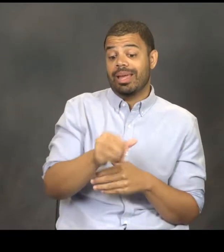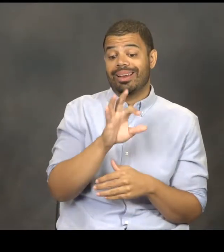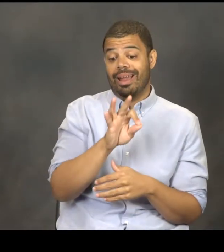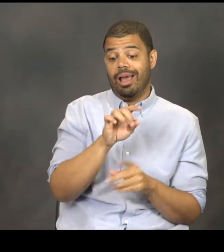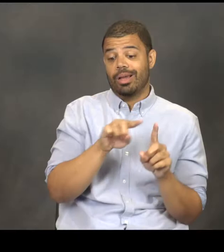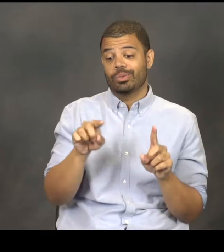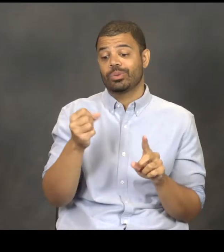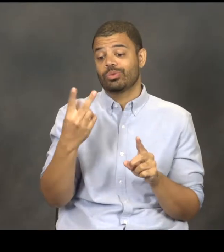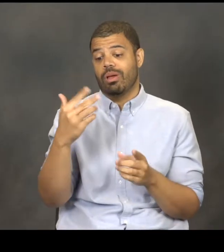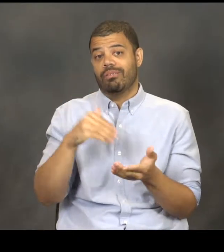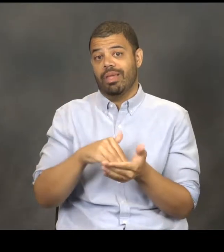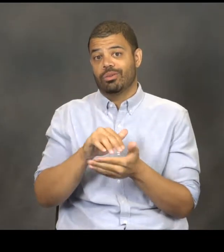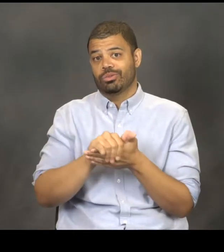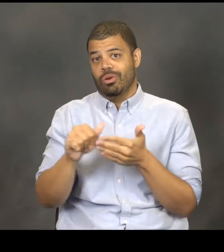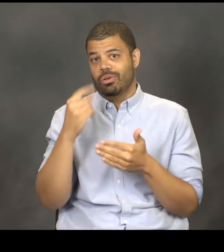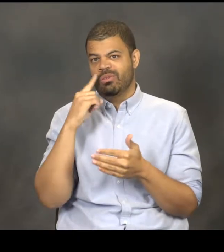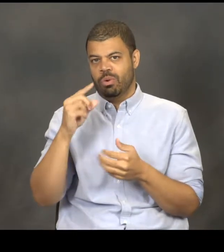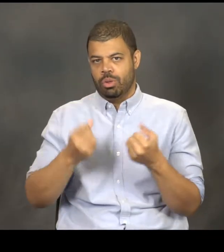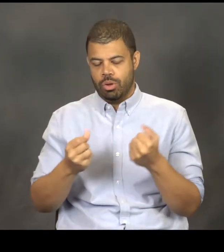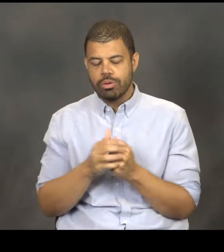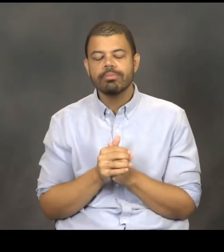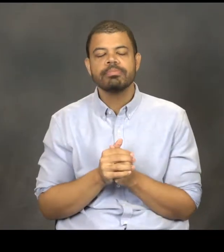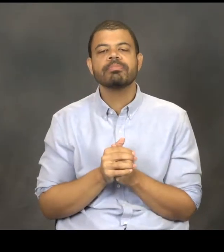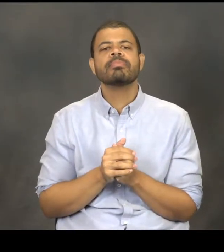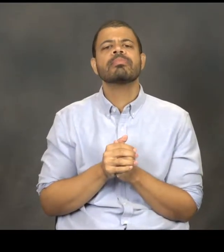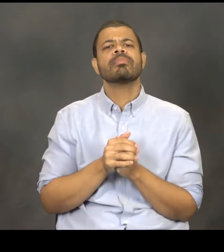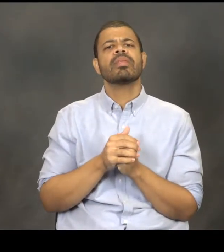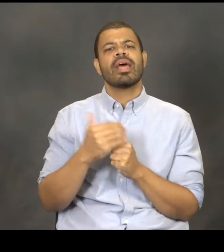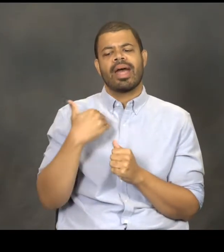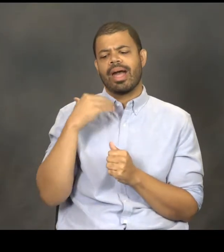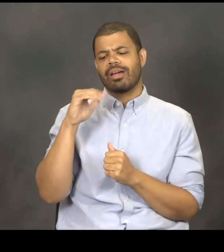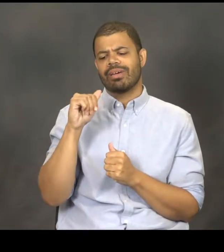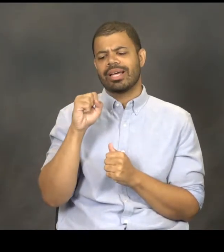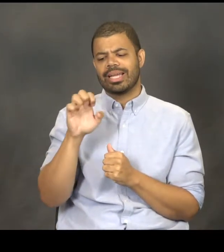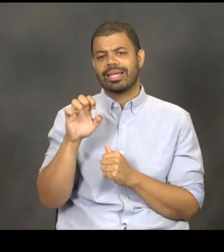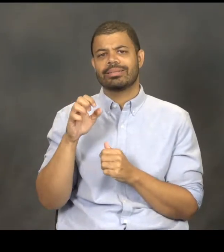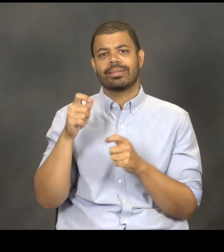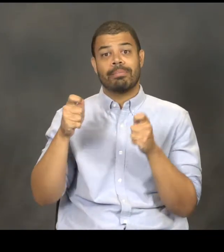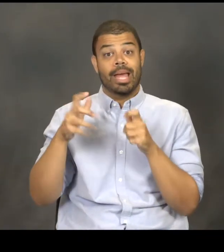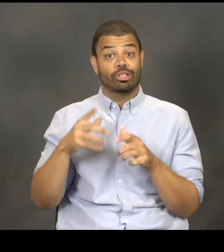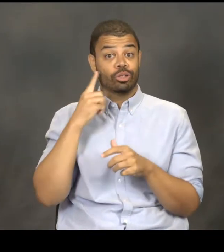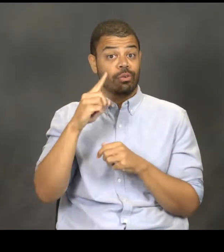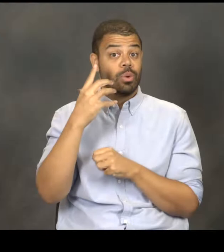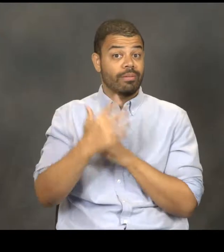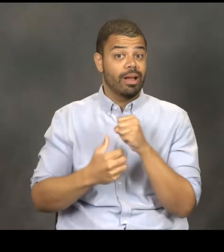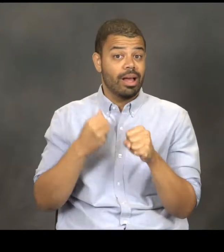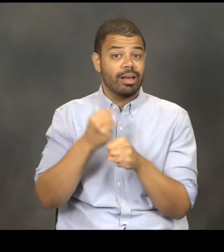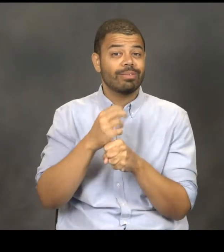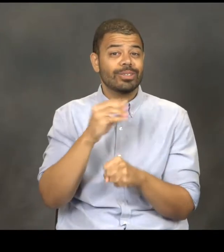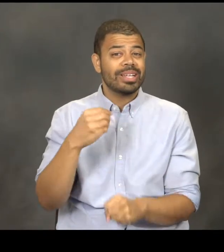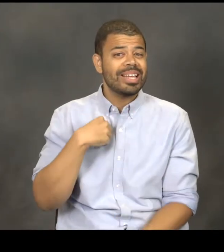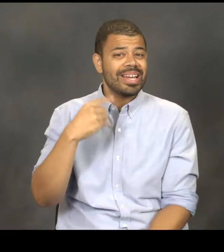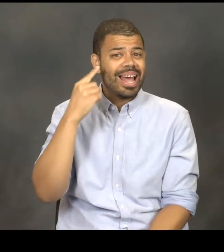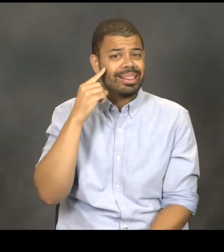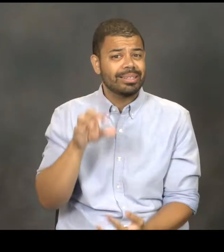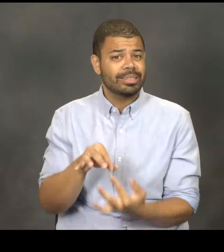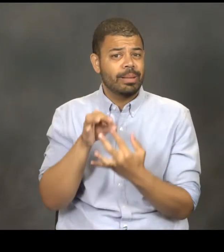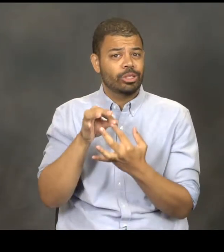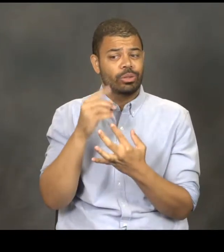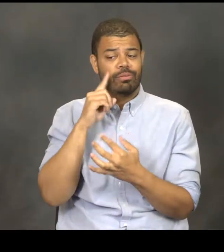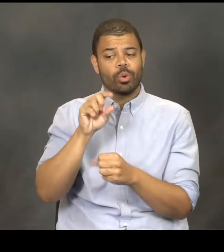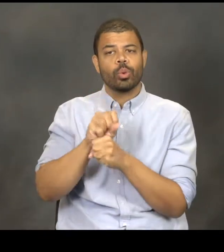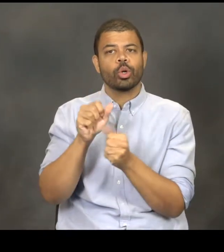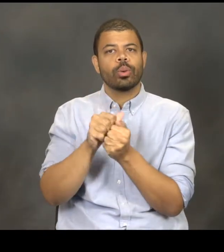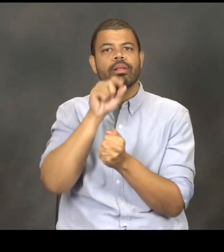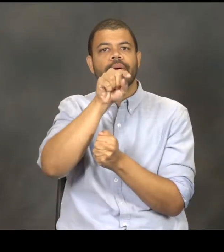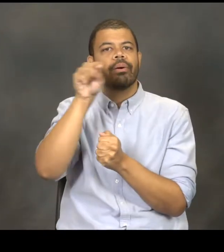$12,000. And then they have a case manager for 5 years. And I think what's really special when it comes to the work with the credit